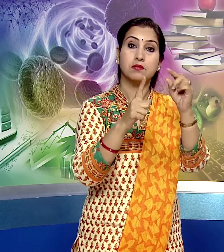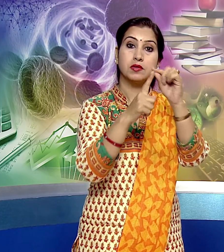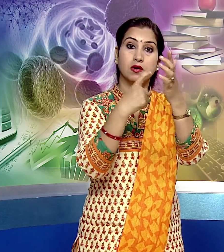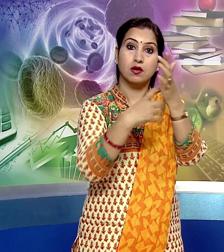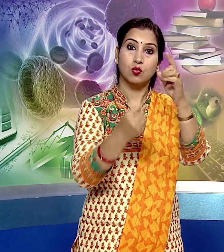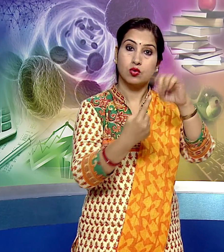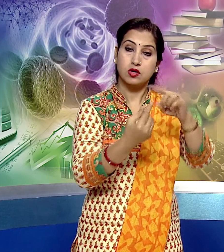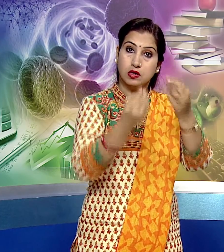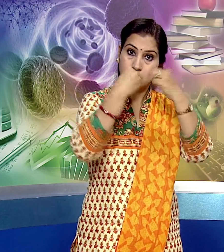protein,